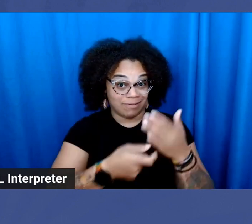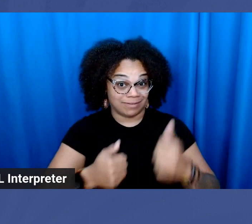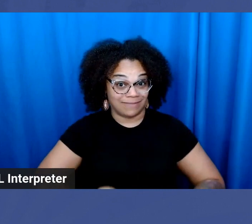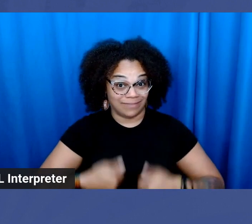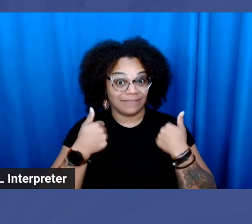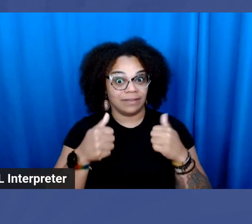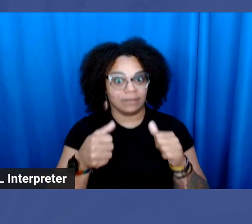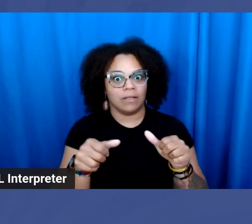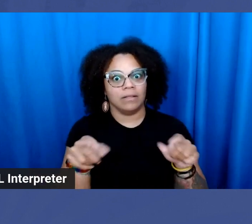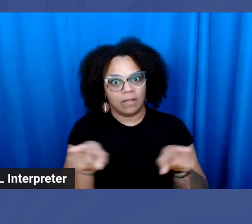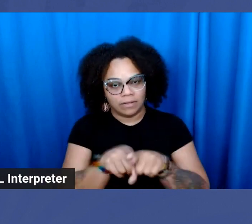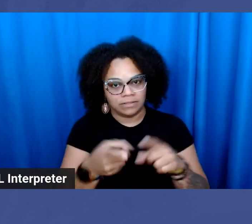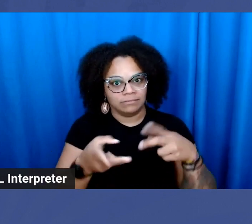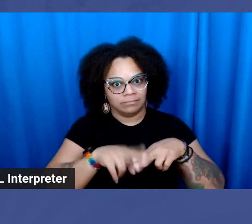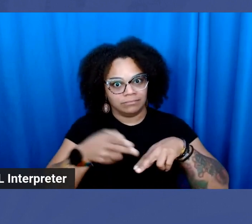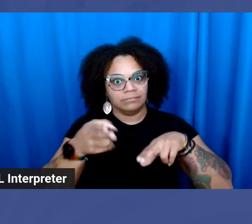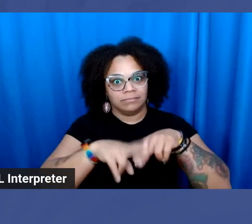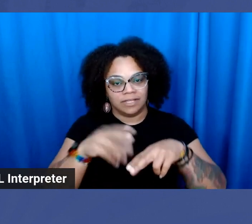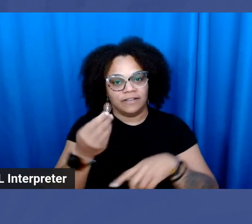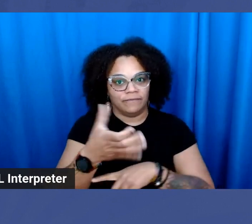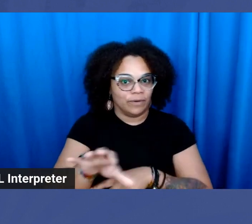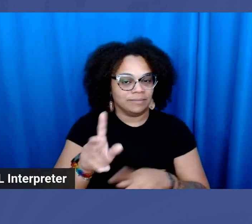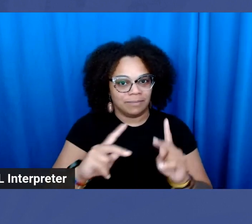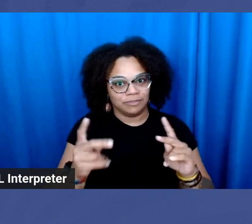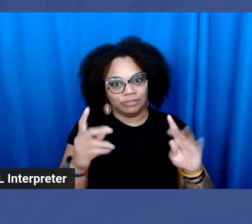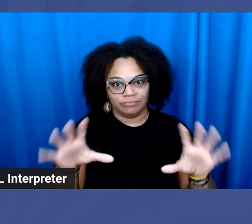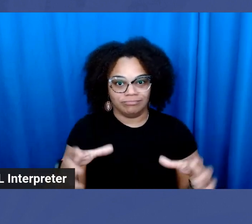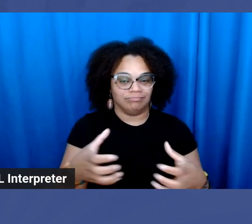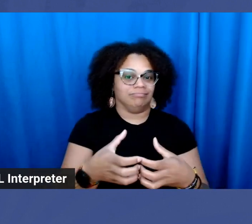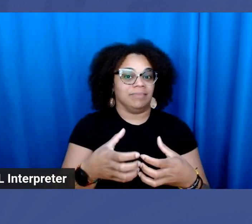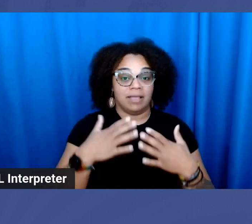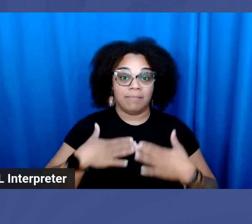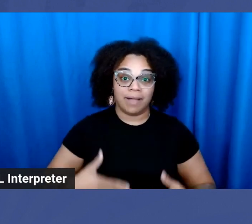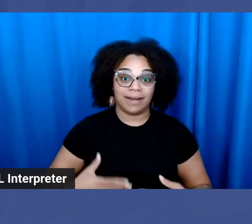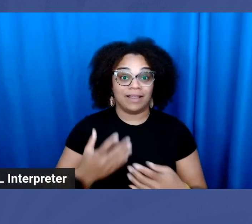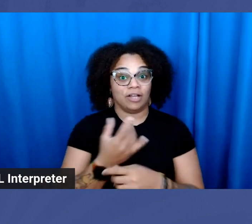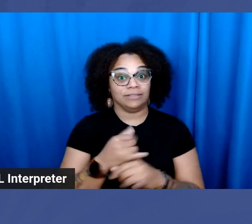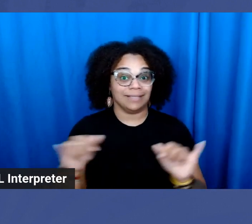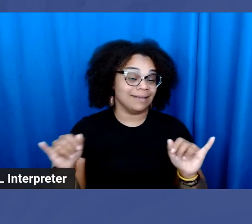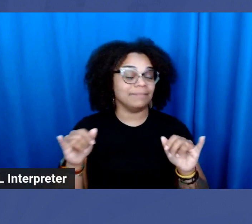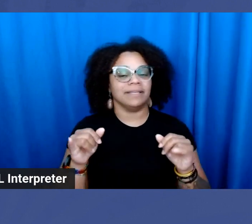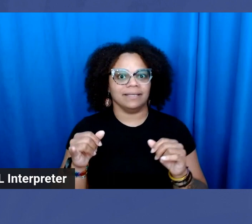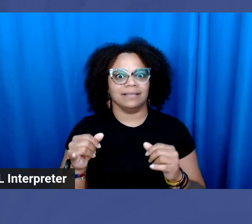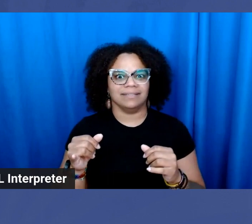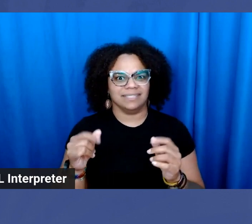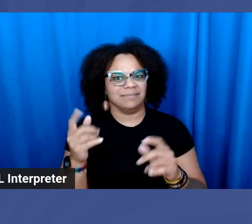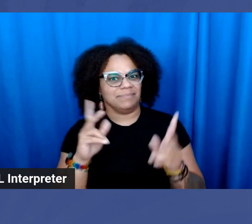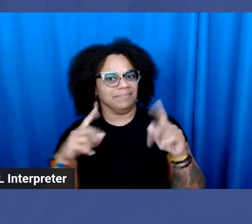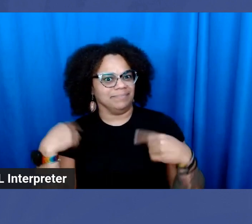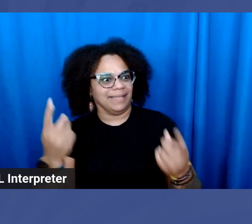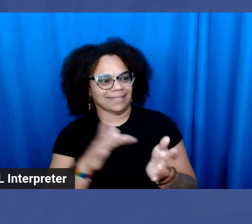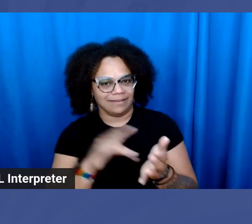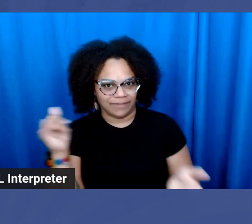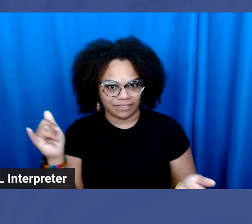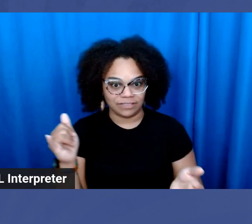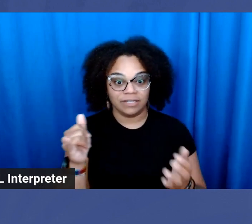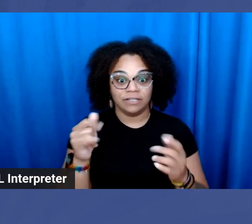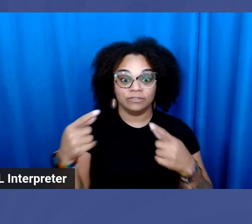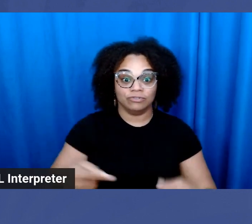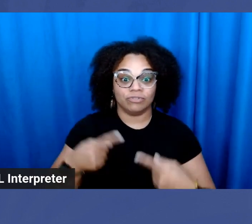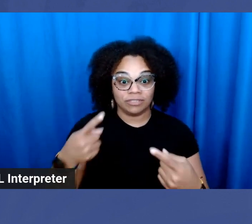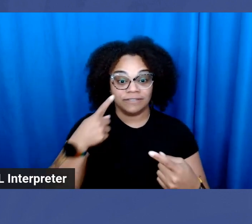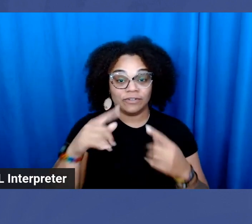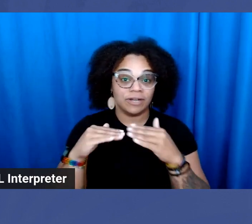and force people into mobility, and bodily autonomy is increasingly infringed upon, the struggle towards an equitable, livable future begs